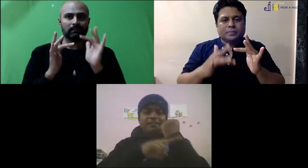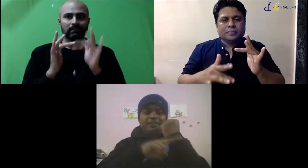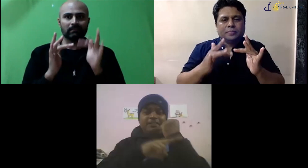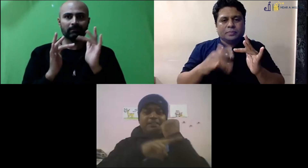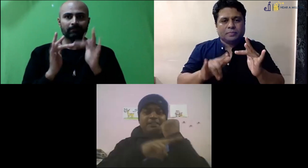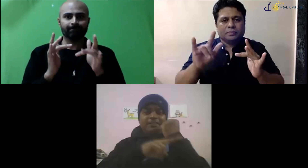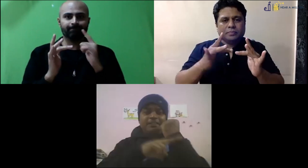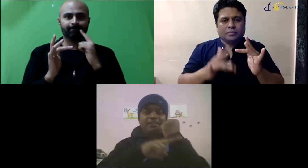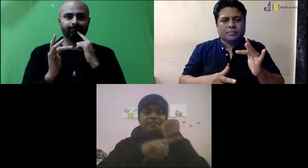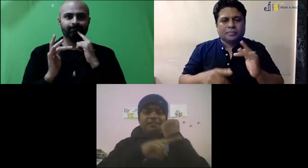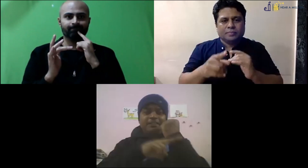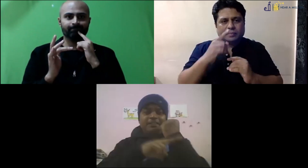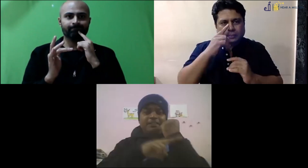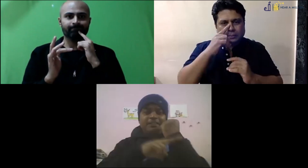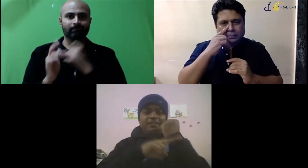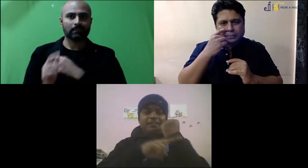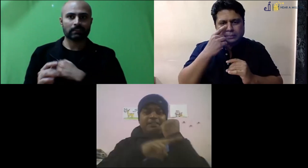Ramnath, your video got stuck.